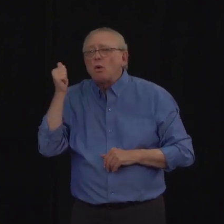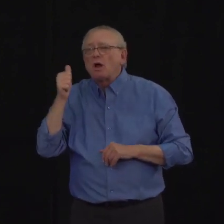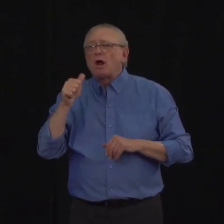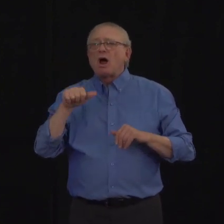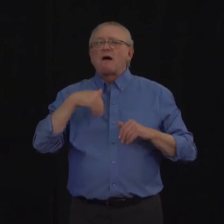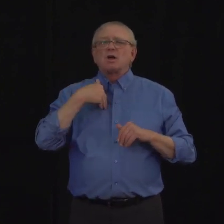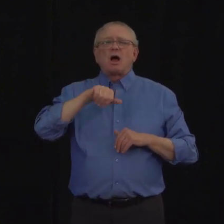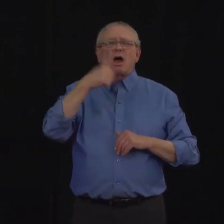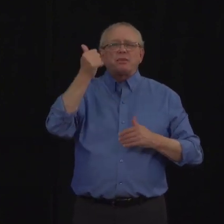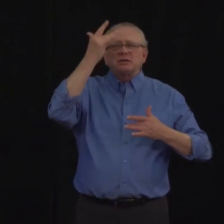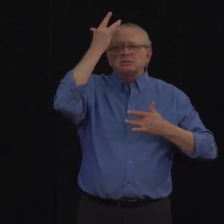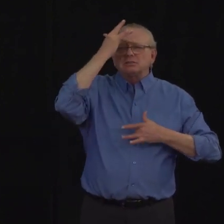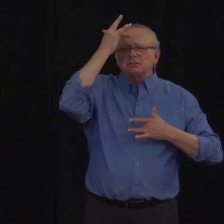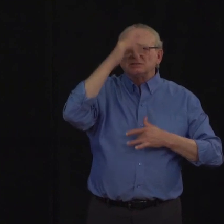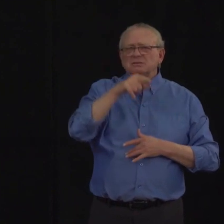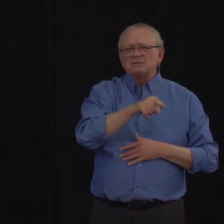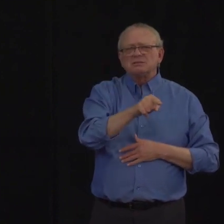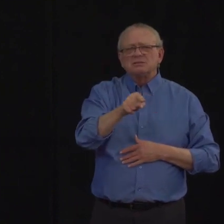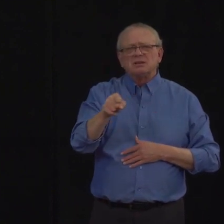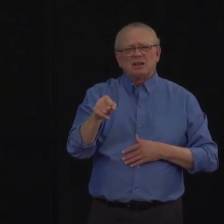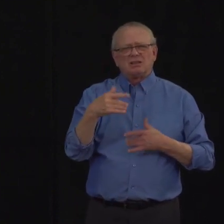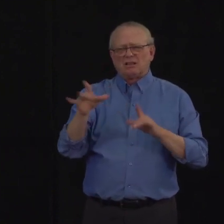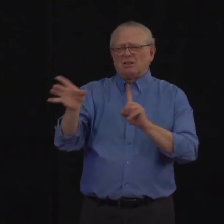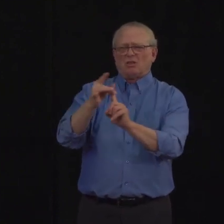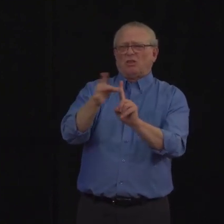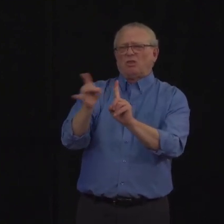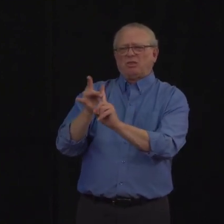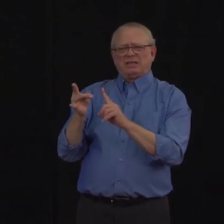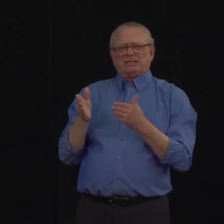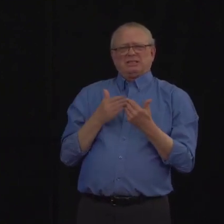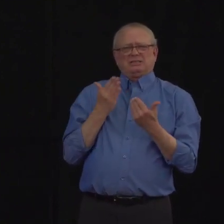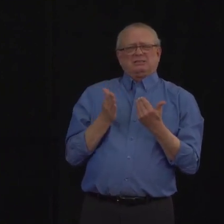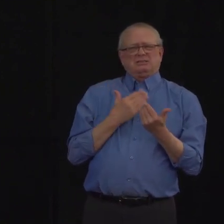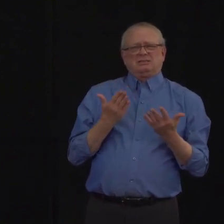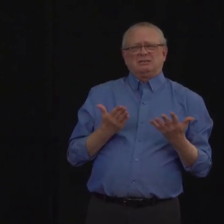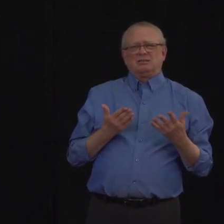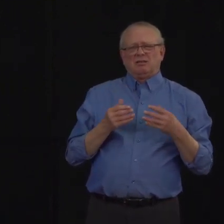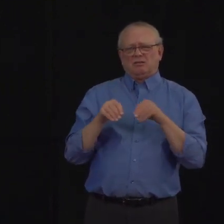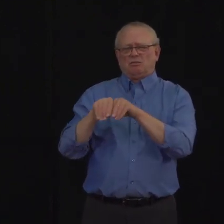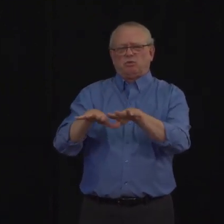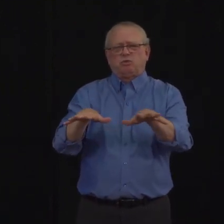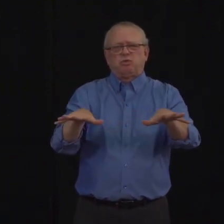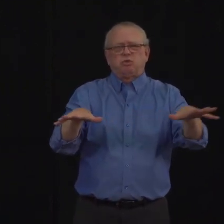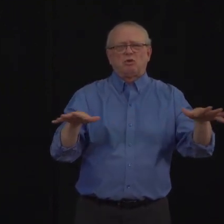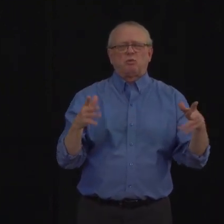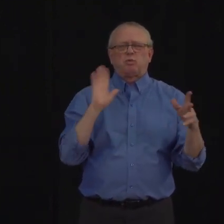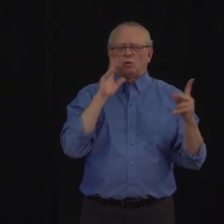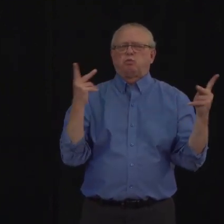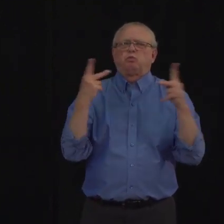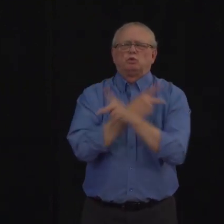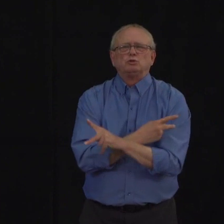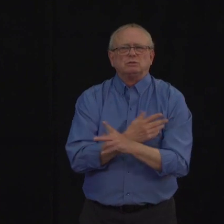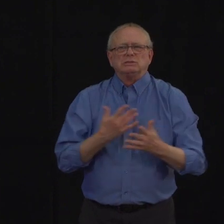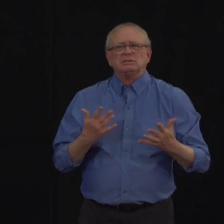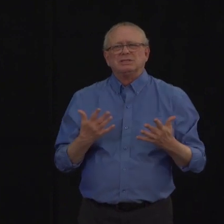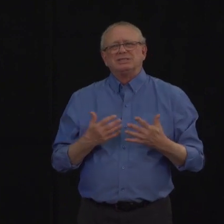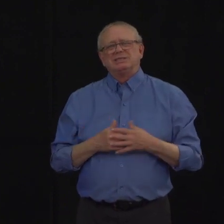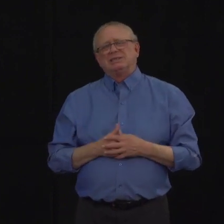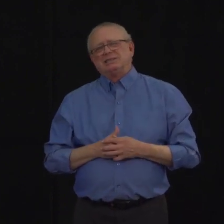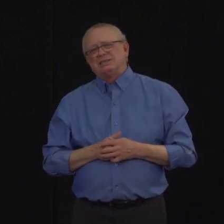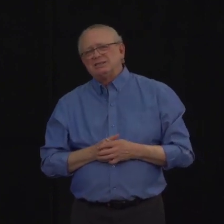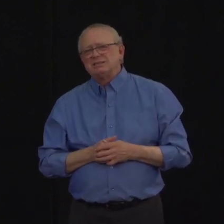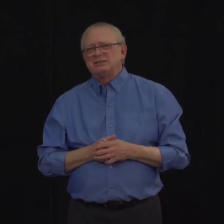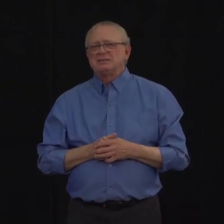even who don't have pre-existing medical conditions. So I think that both this owner and those who are